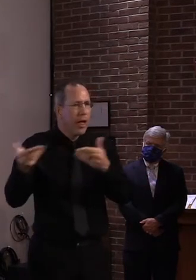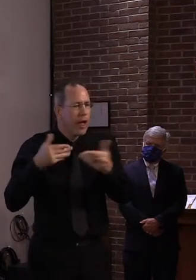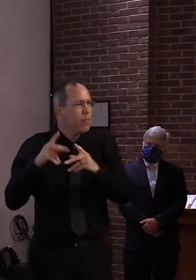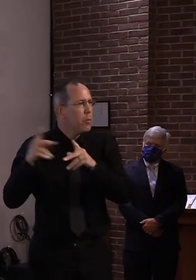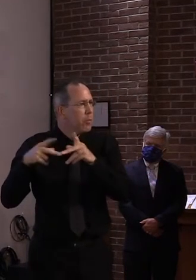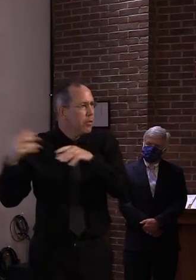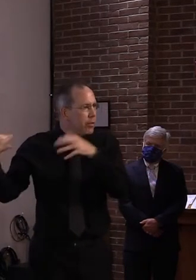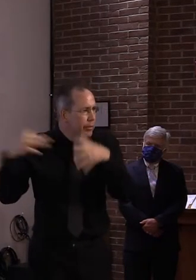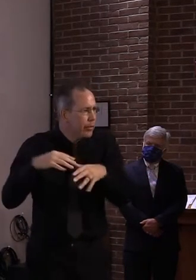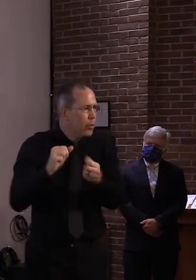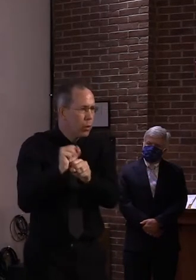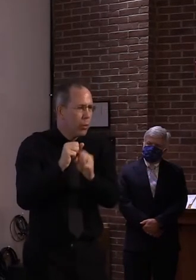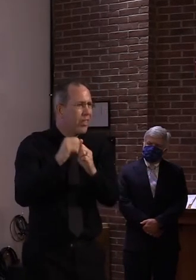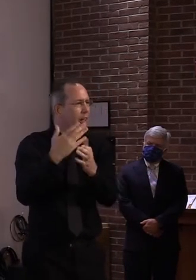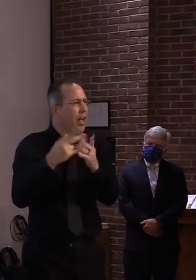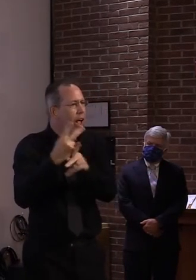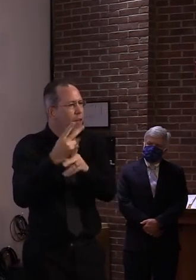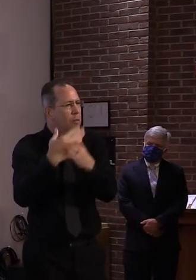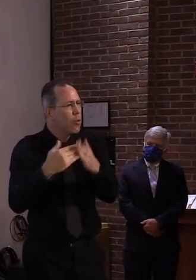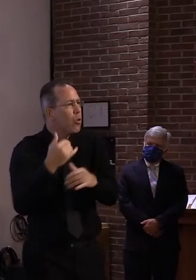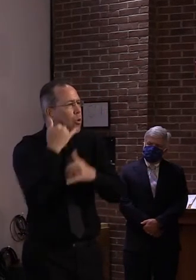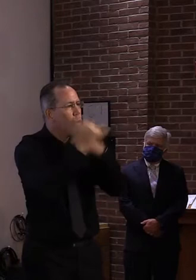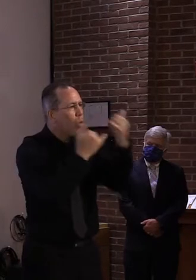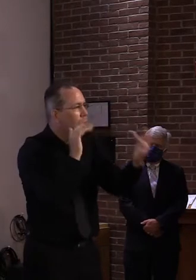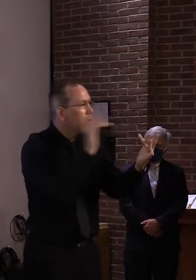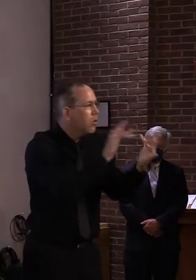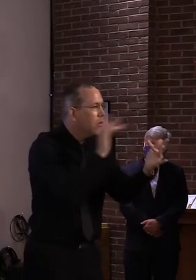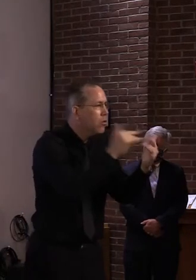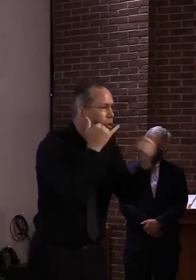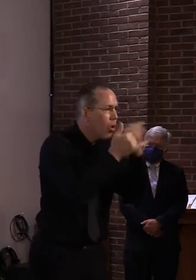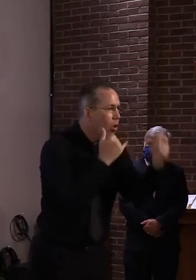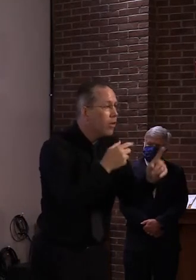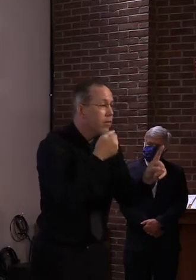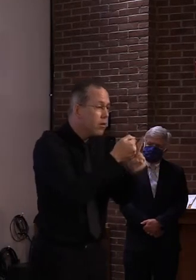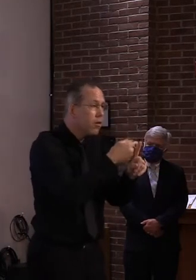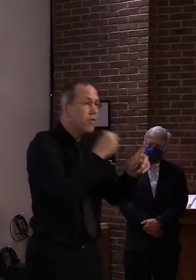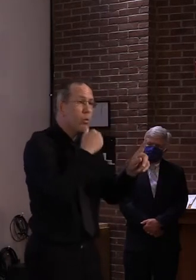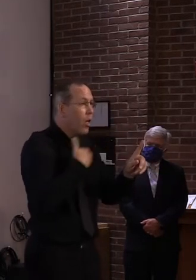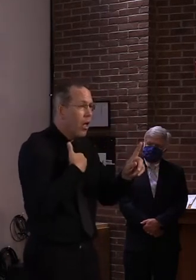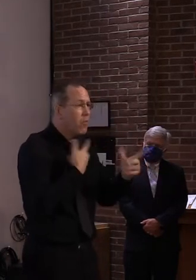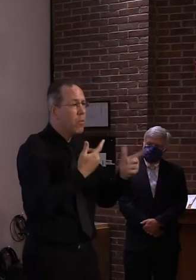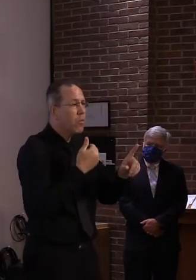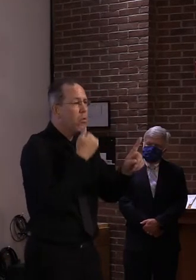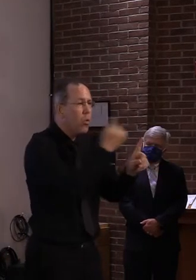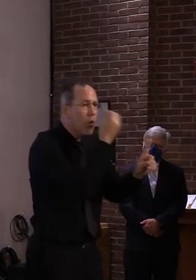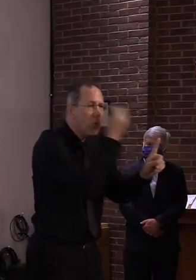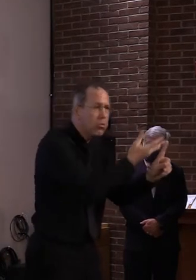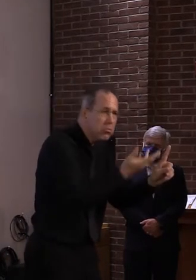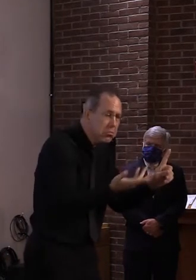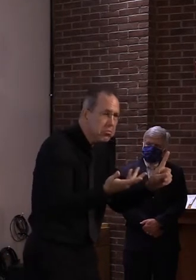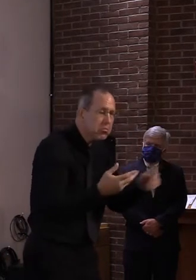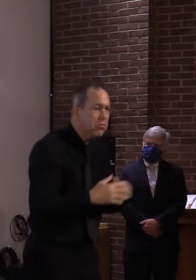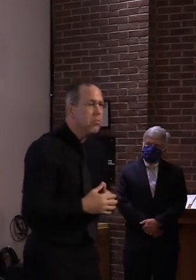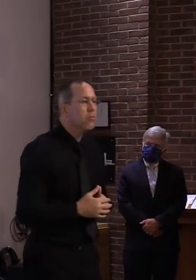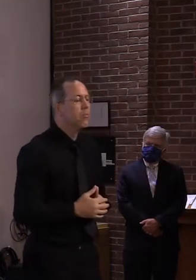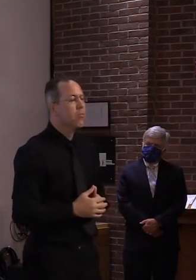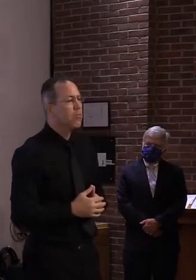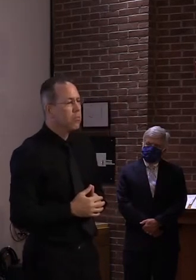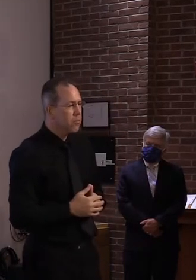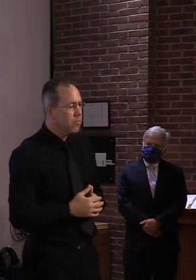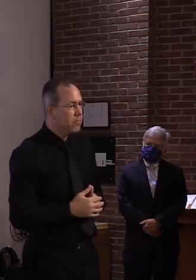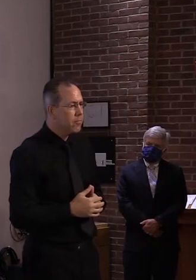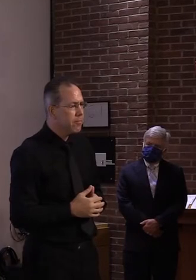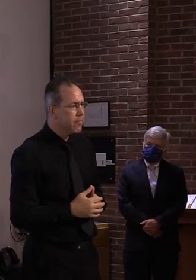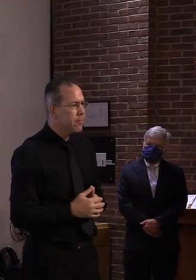we're implementing that to make sure that we can try to catch up and be as fast as possible in